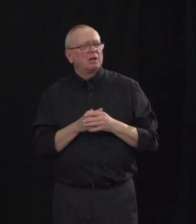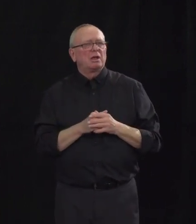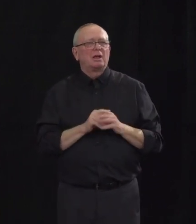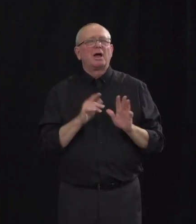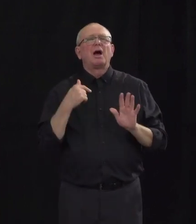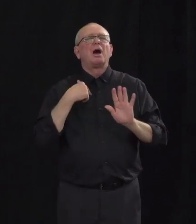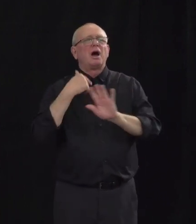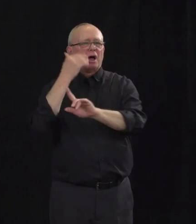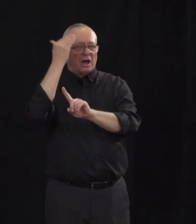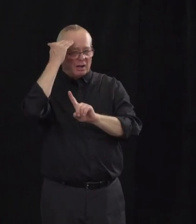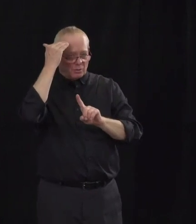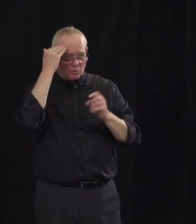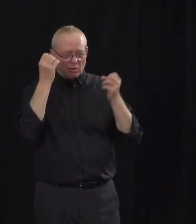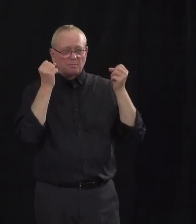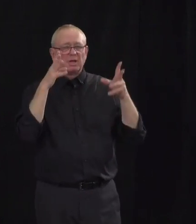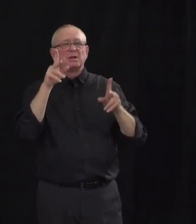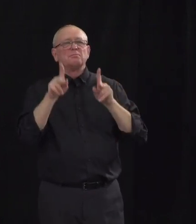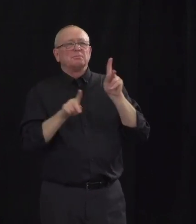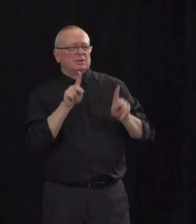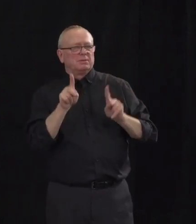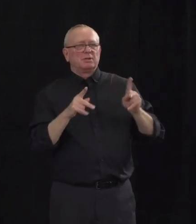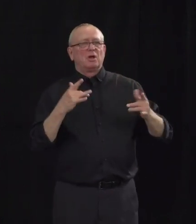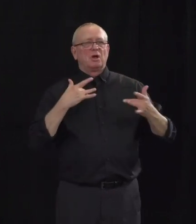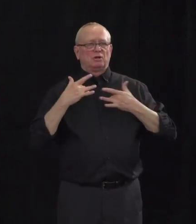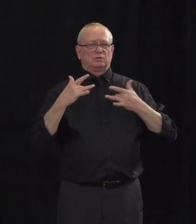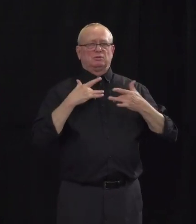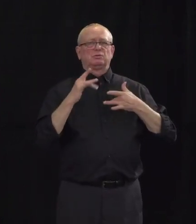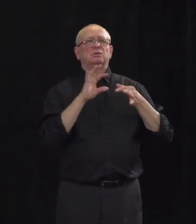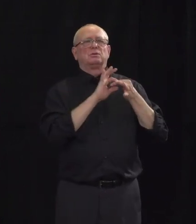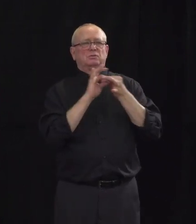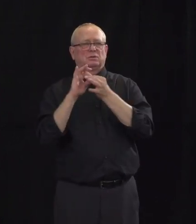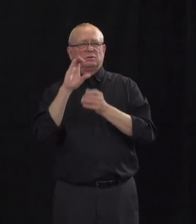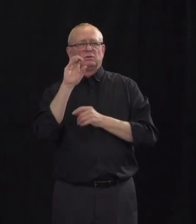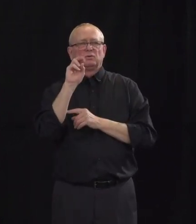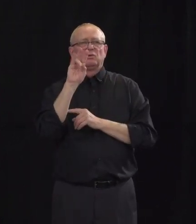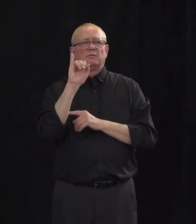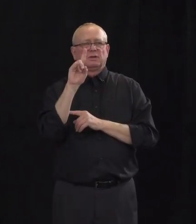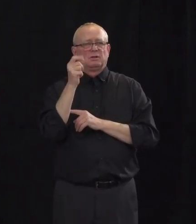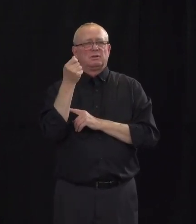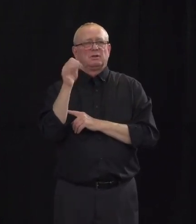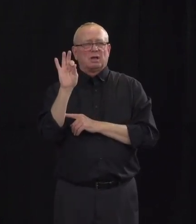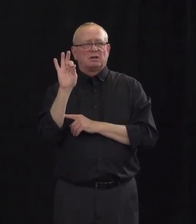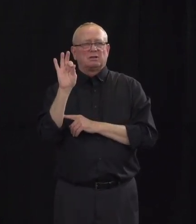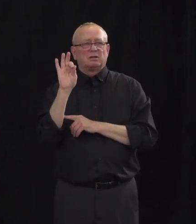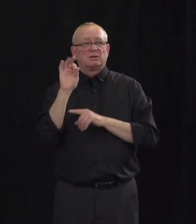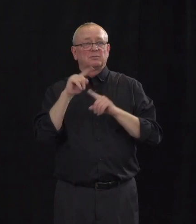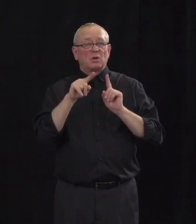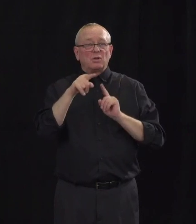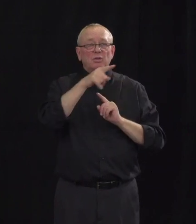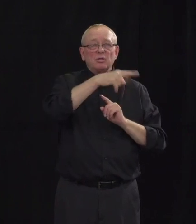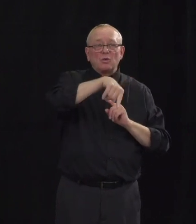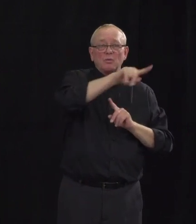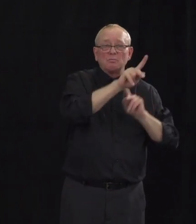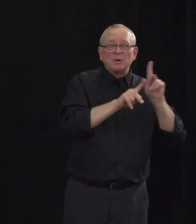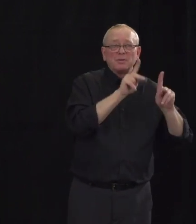service continue to offer important services to people. It's more important now than ever. Of